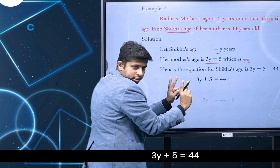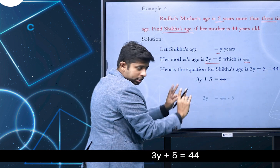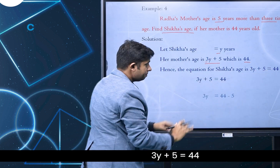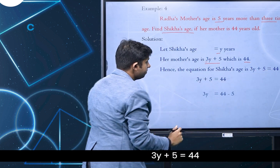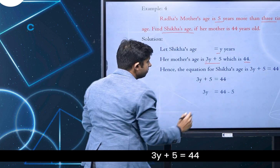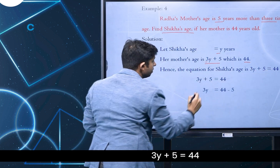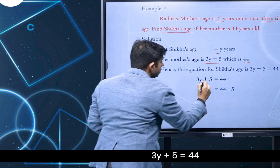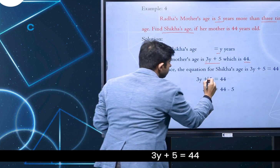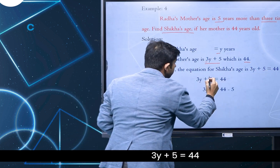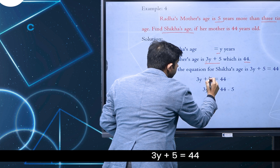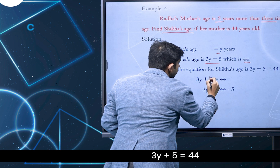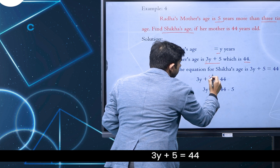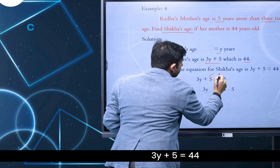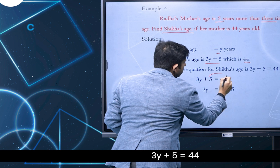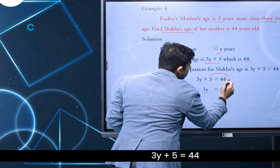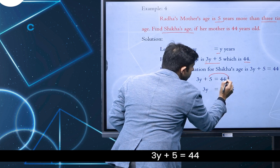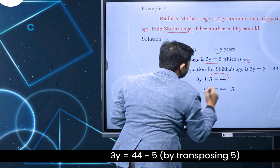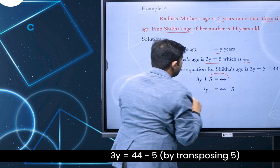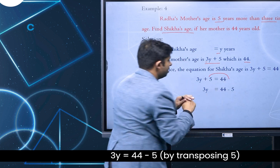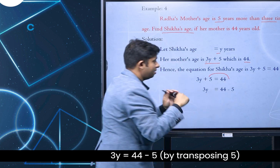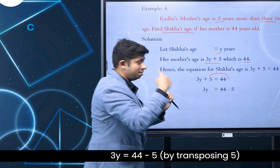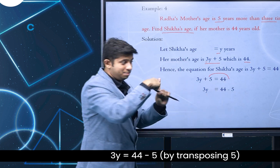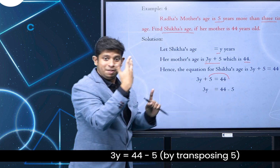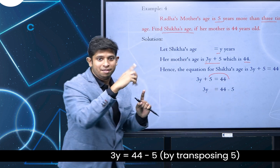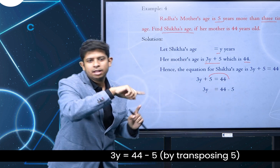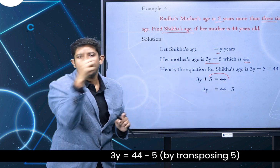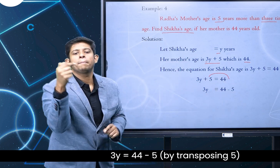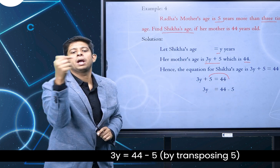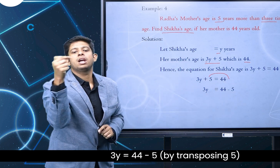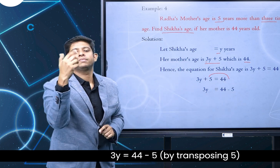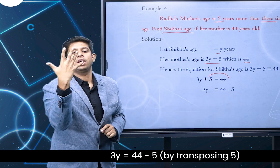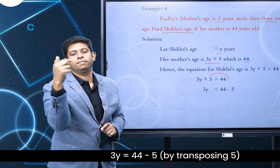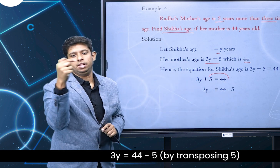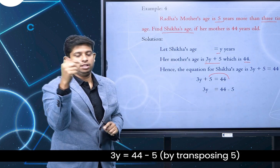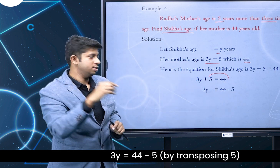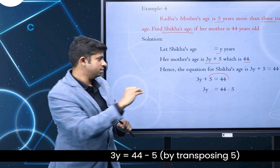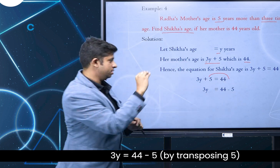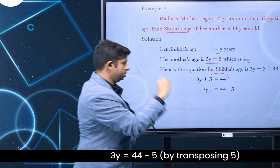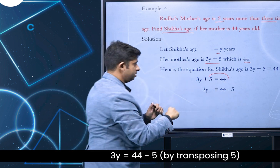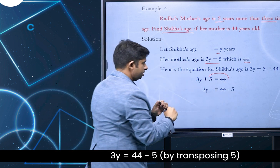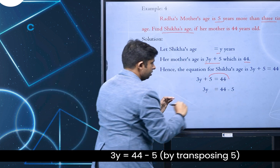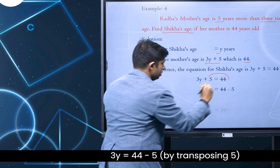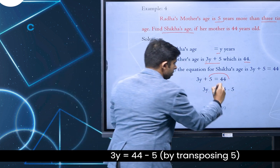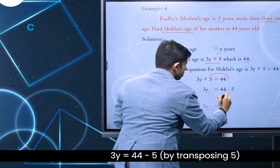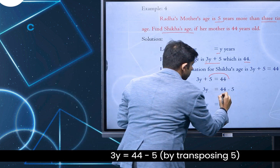Y plus 5 equals to 44. 3y equals to 44 minus 5 by transposing